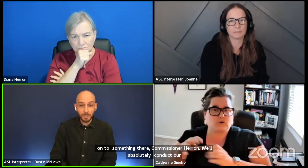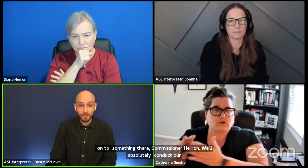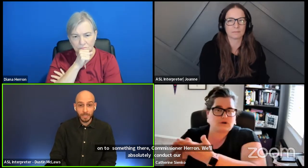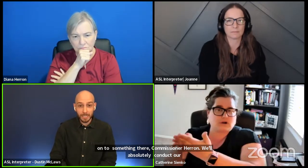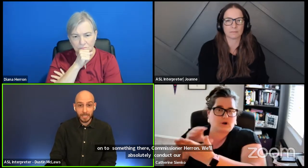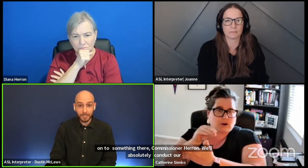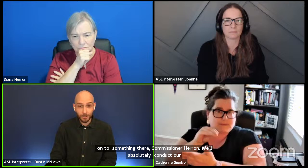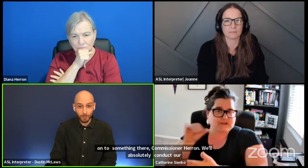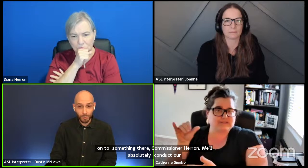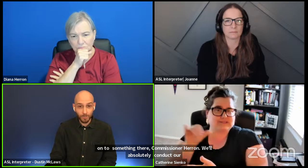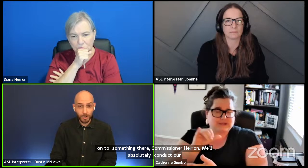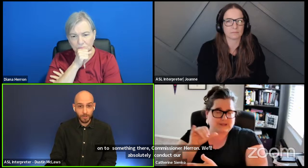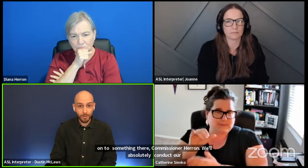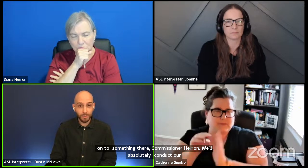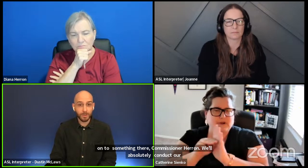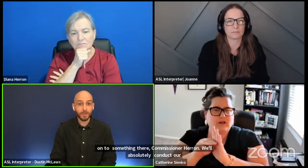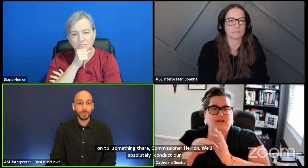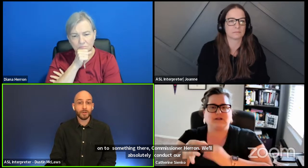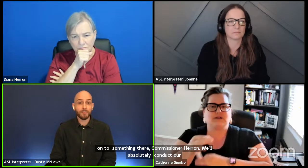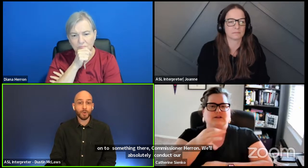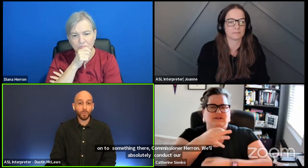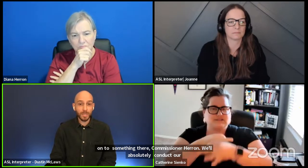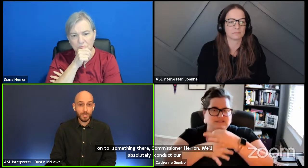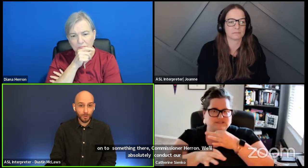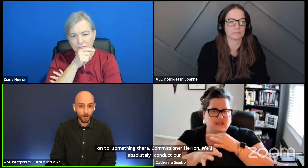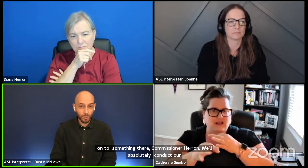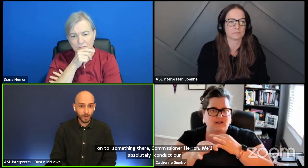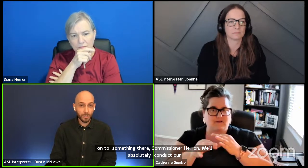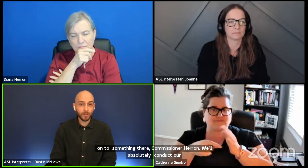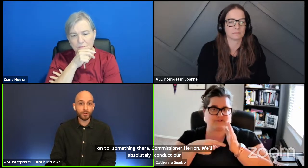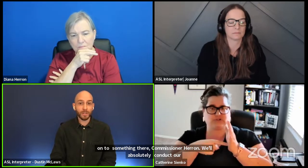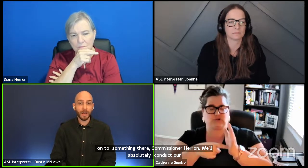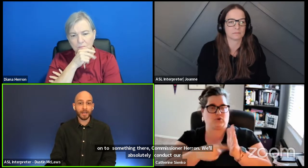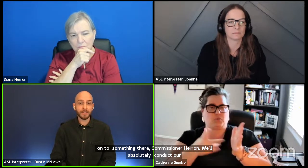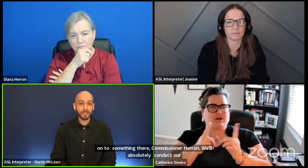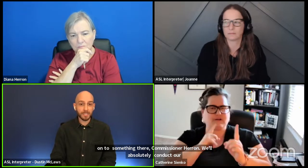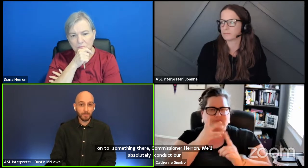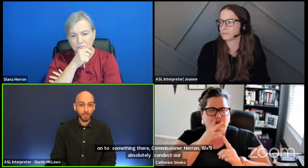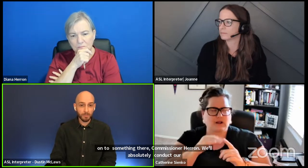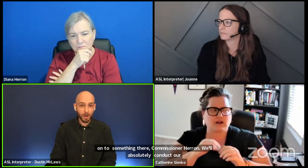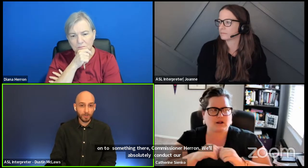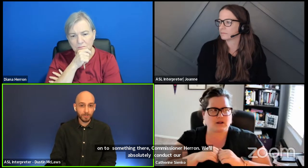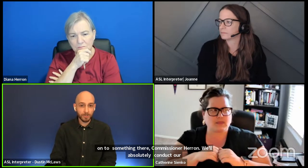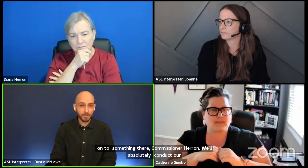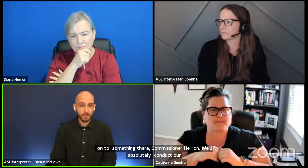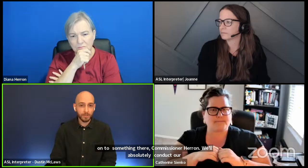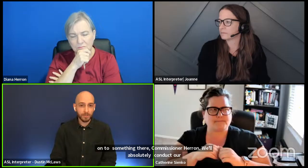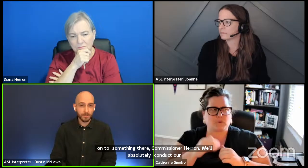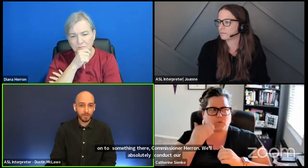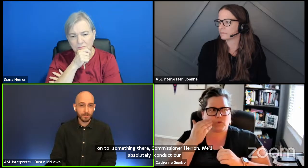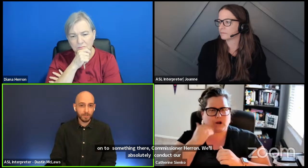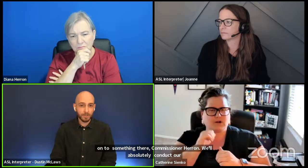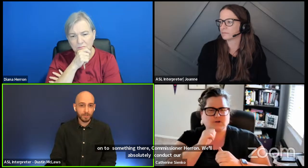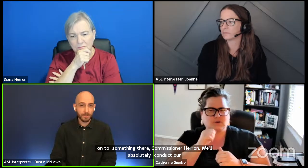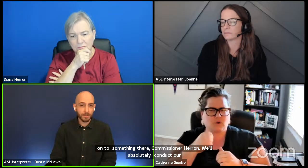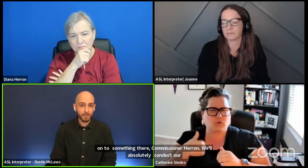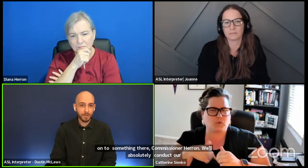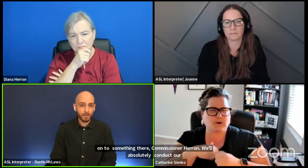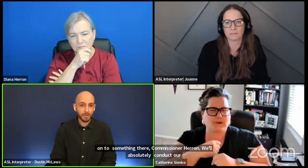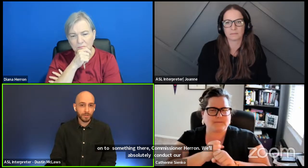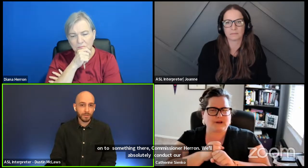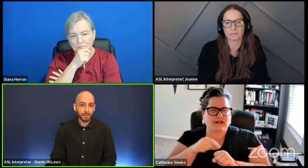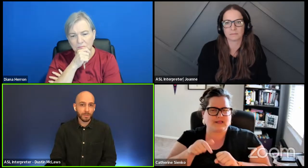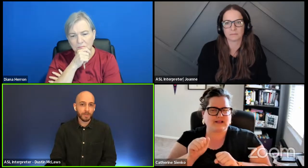not one that you definitely need to agree with. But we could utilize a similar model.